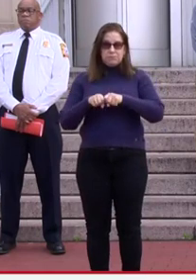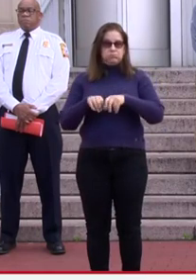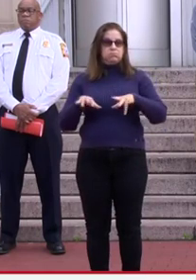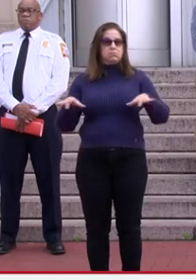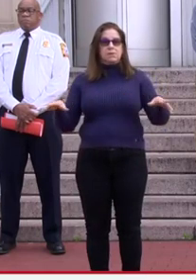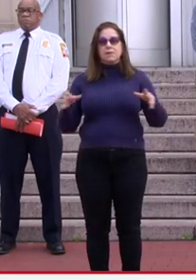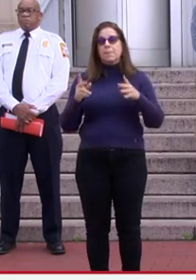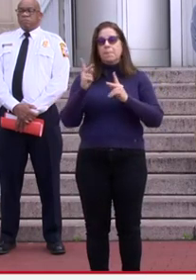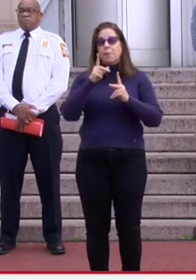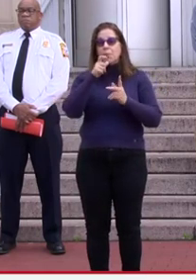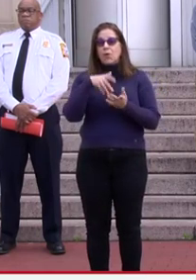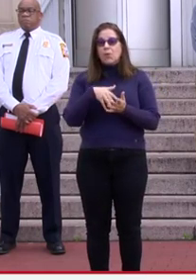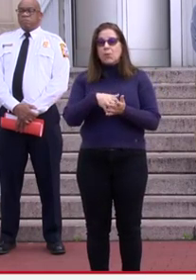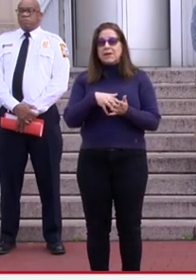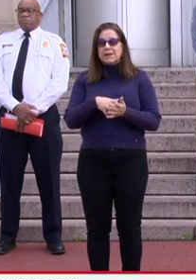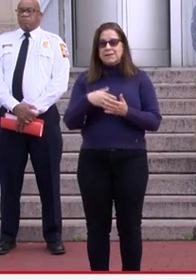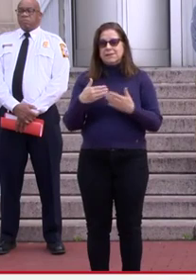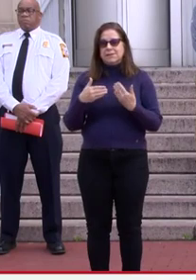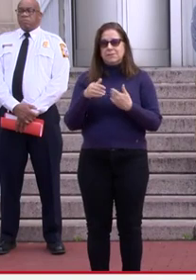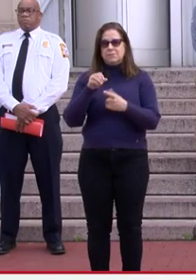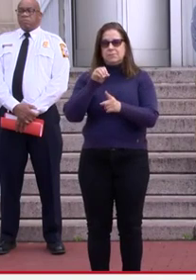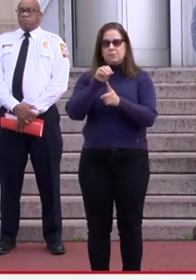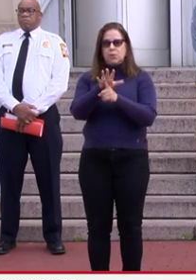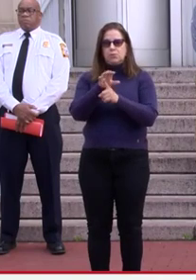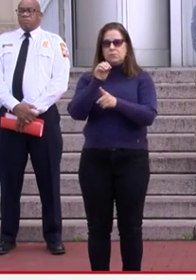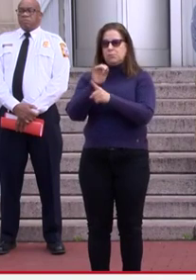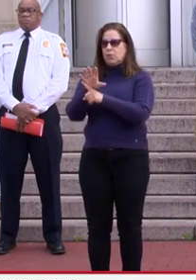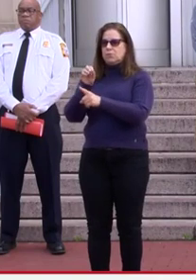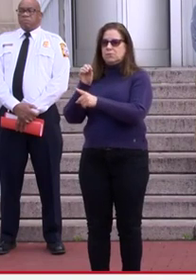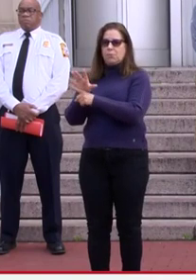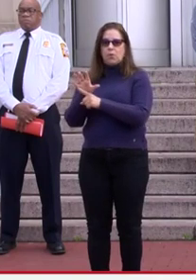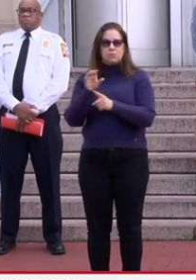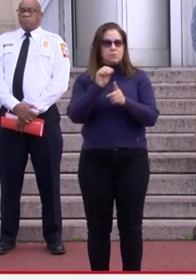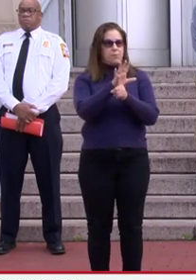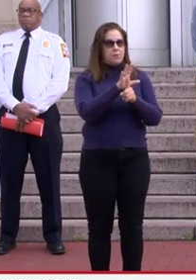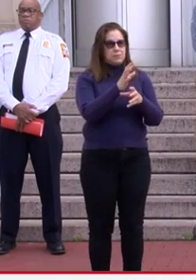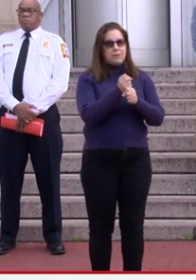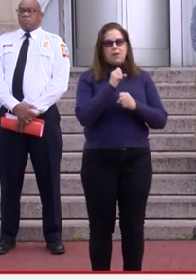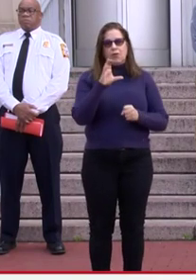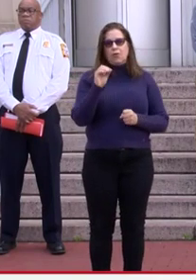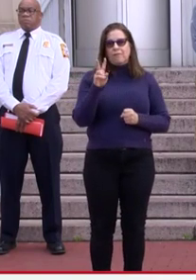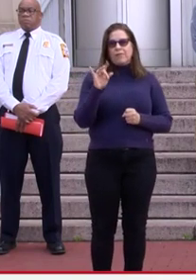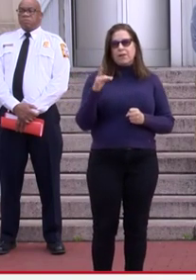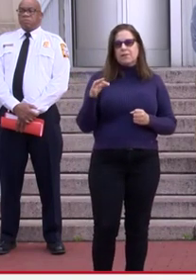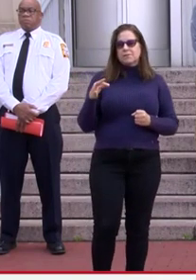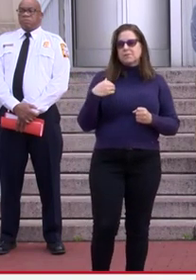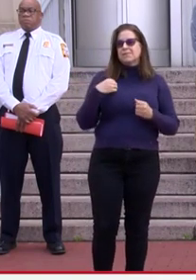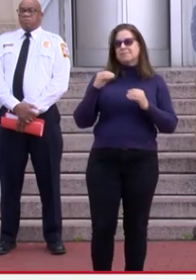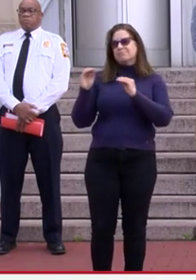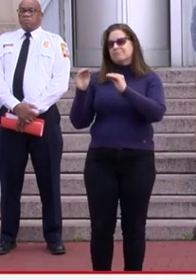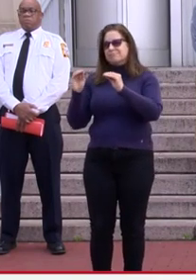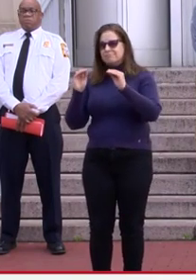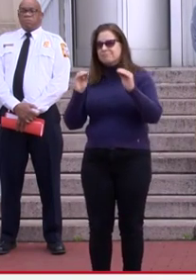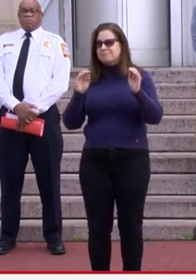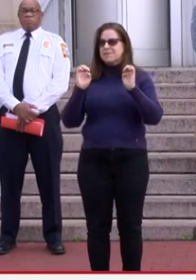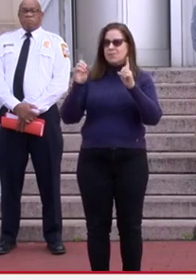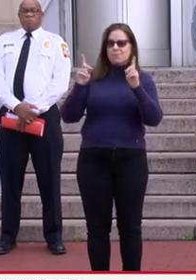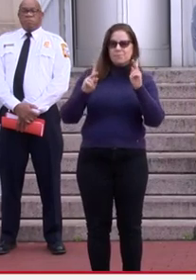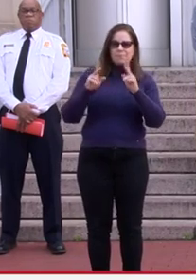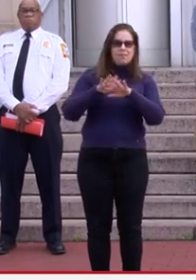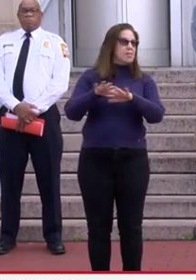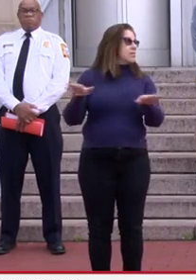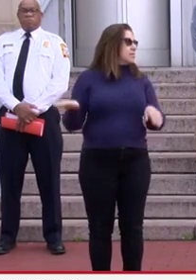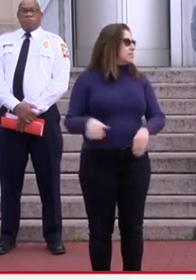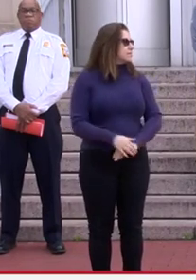with individuals with COVID-19. And so we've been doing a lot of messaging and education around that with our healthcare providers.